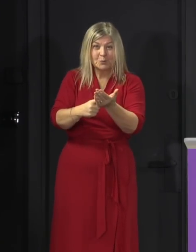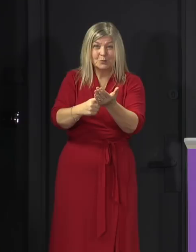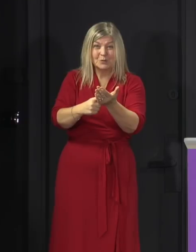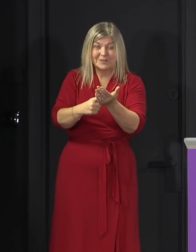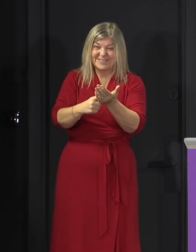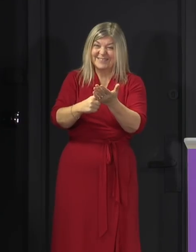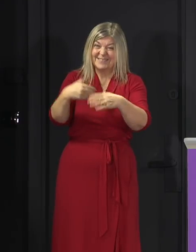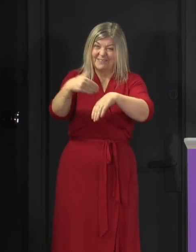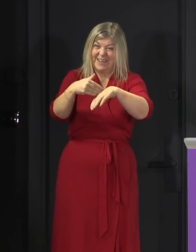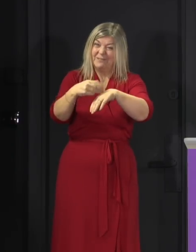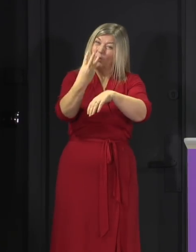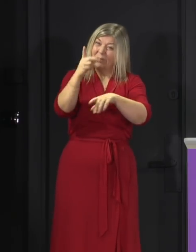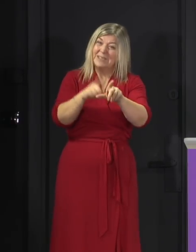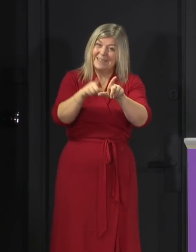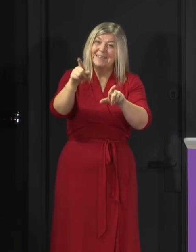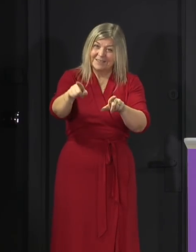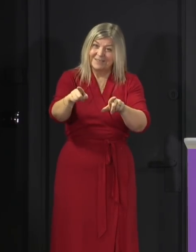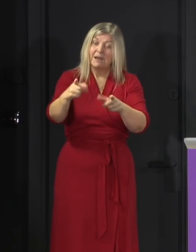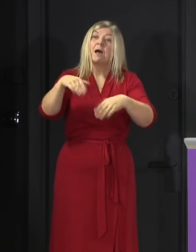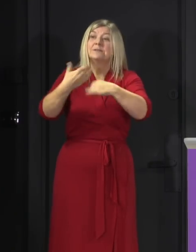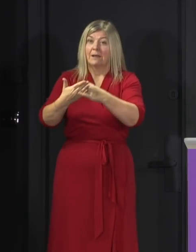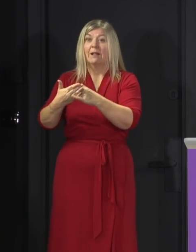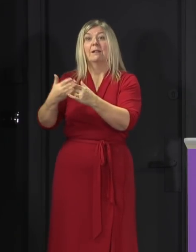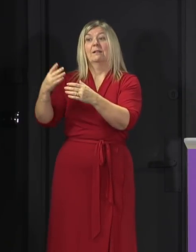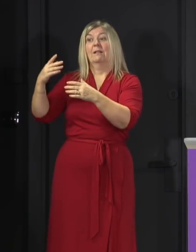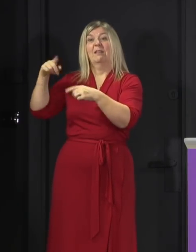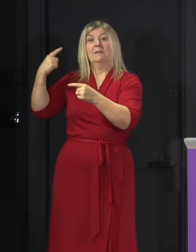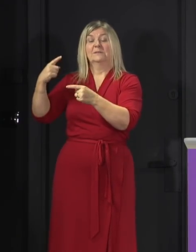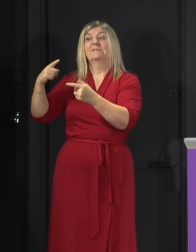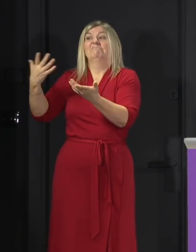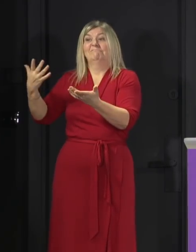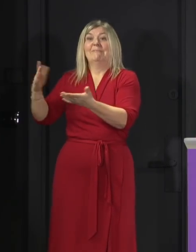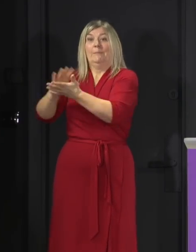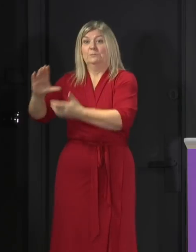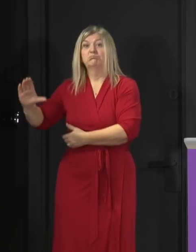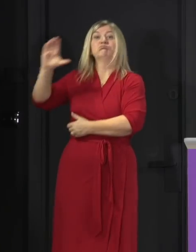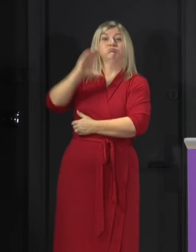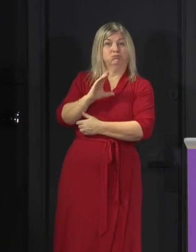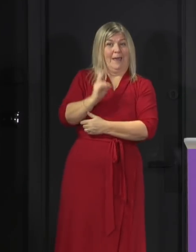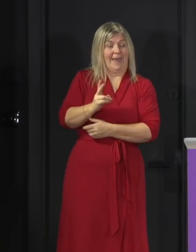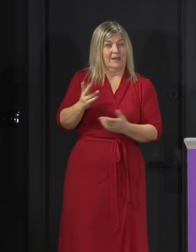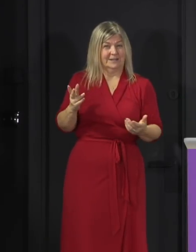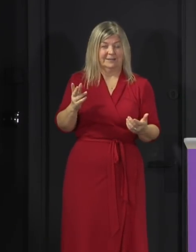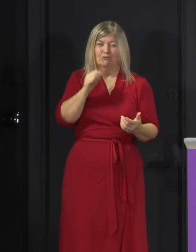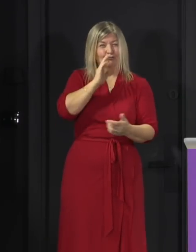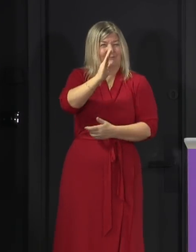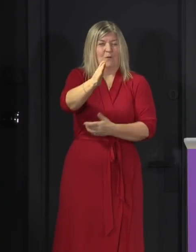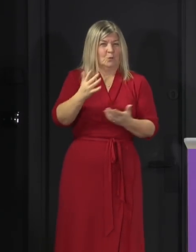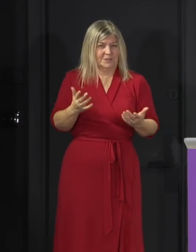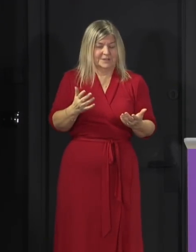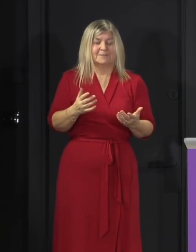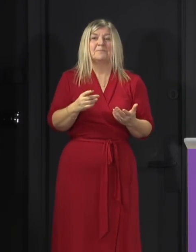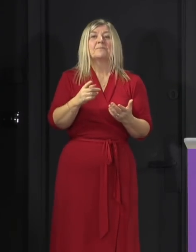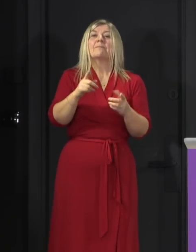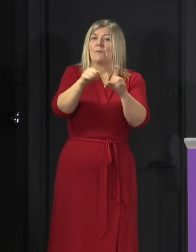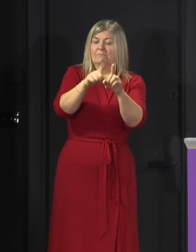Treasury did the reconciliation. So clearly for these reasons that's not practical. The third reason why it's not as straightforward as that is that as